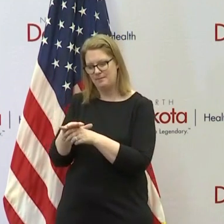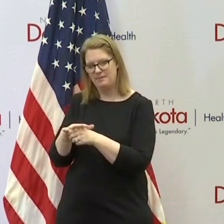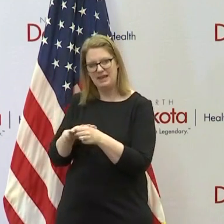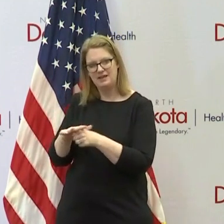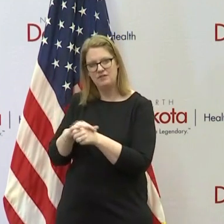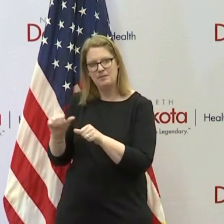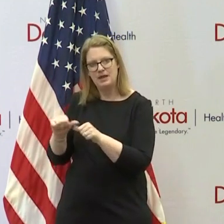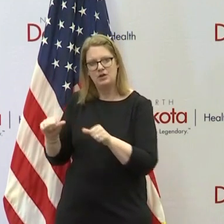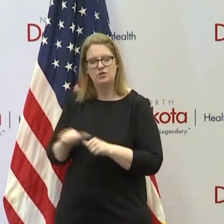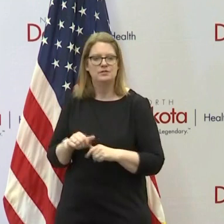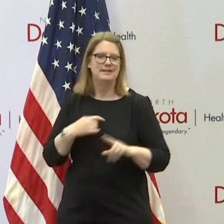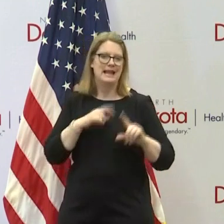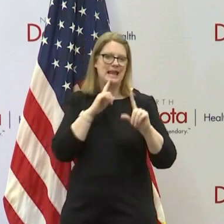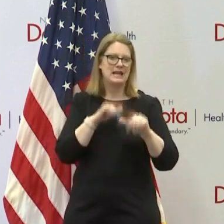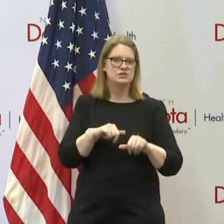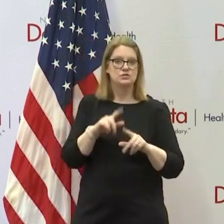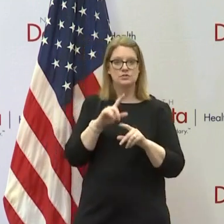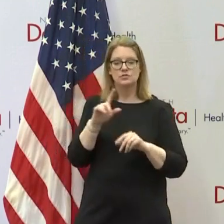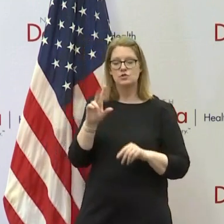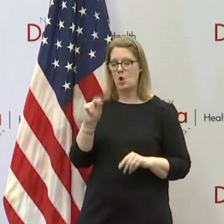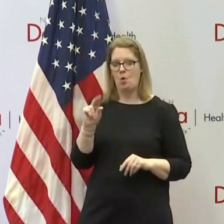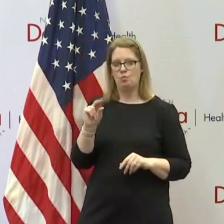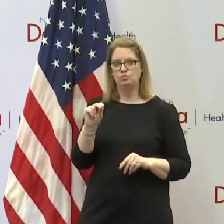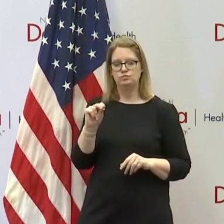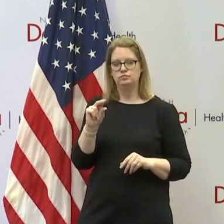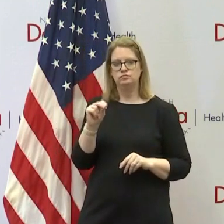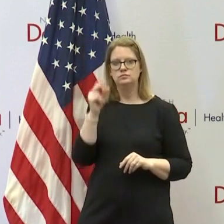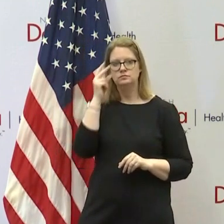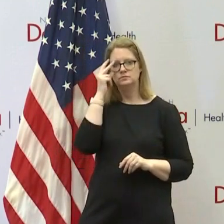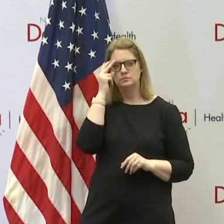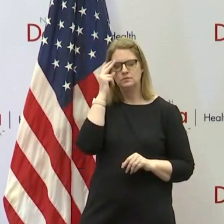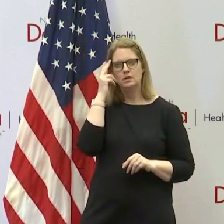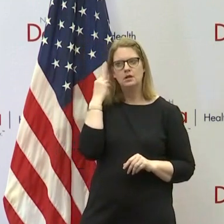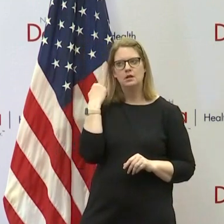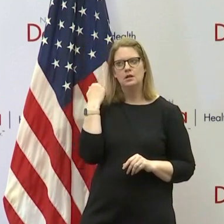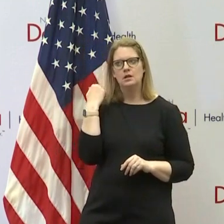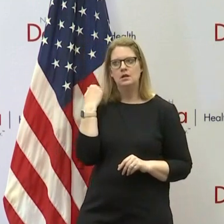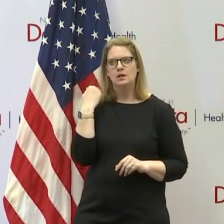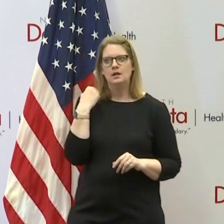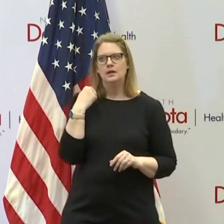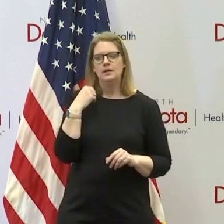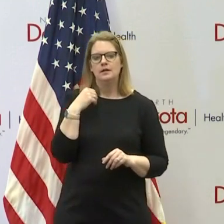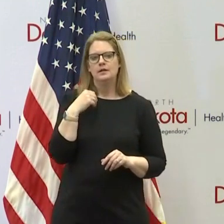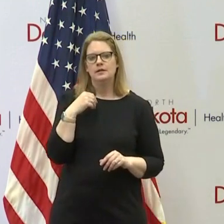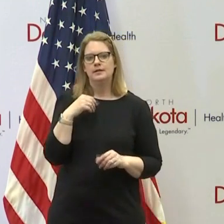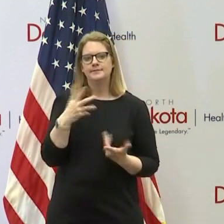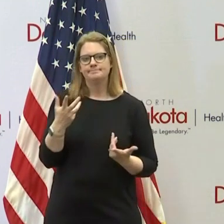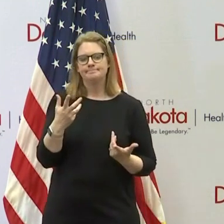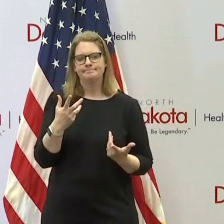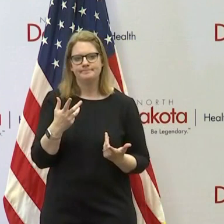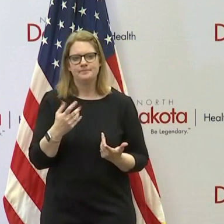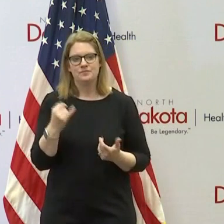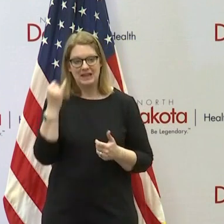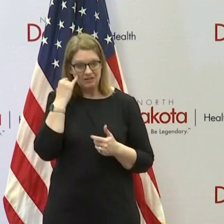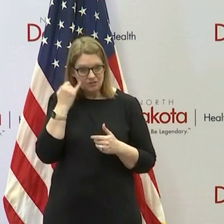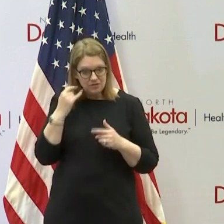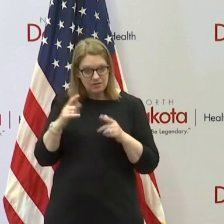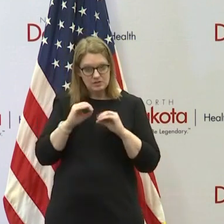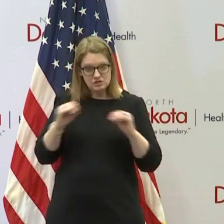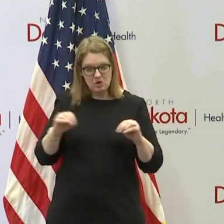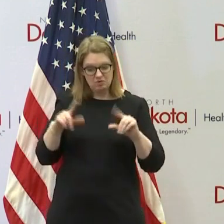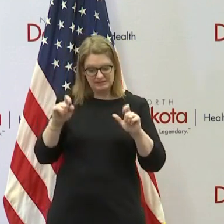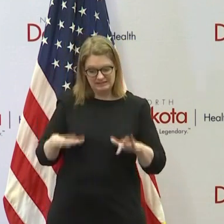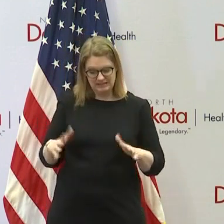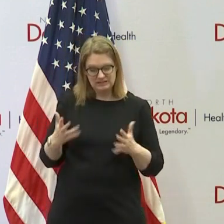For Tom, the answer to that question is no. If we if we didn't have the testing resources, we didn't have the